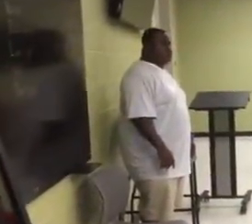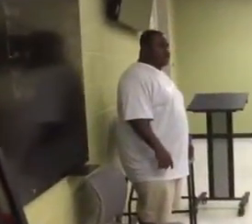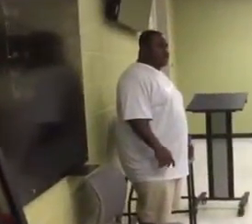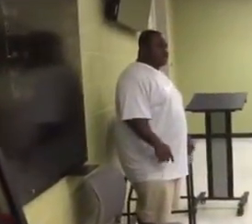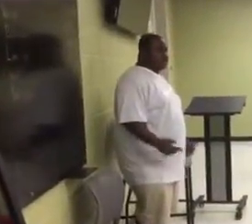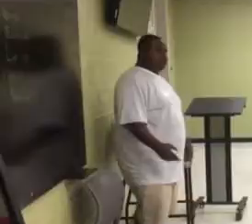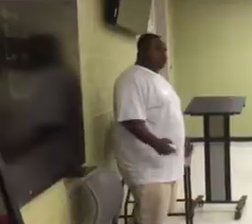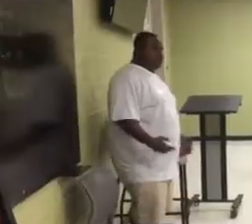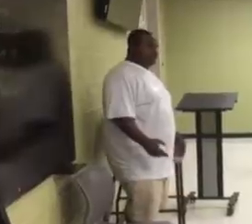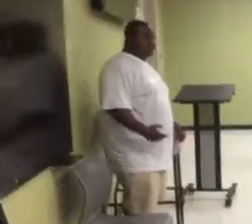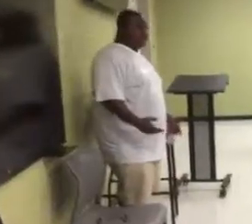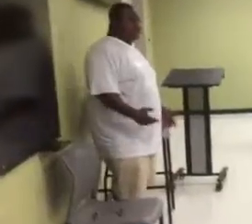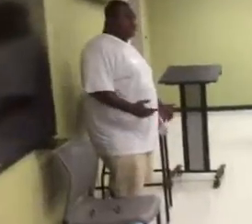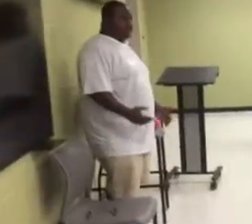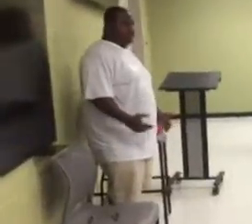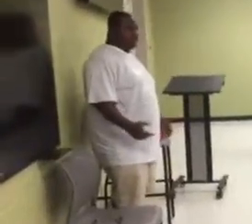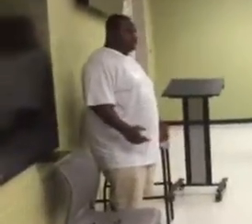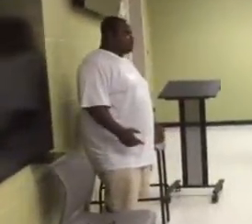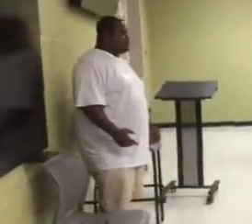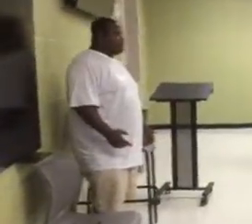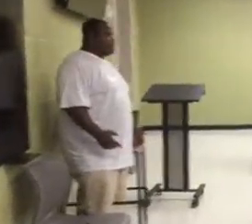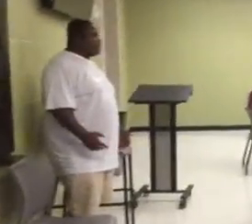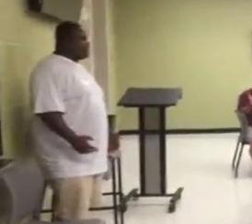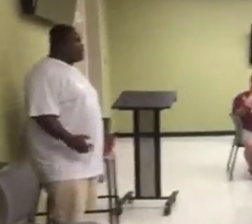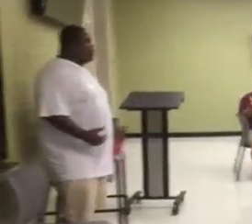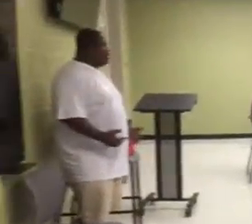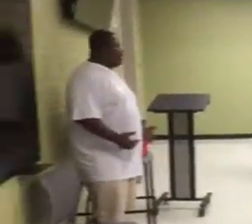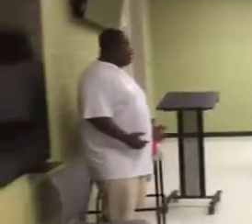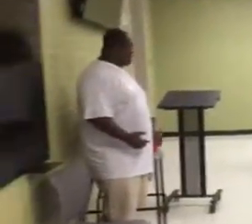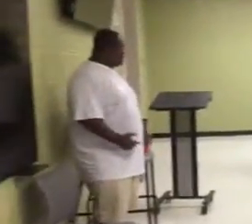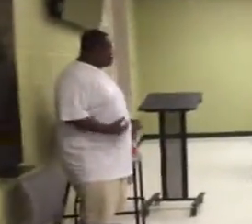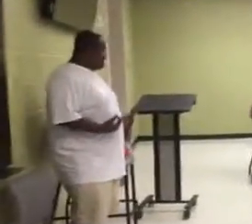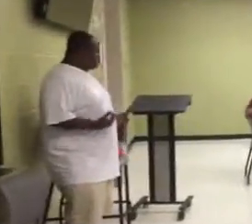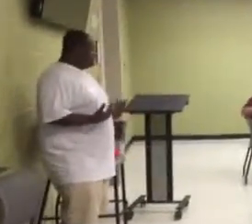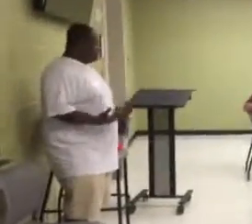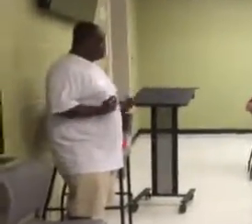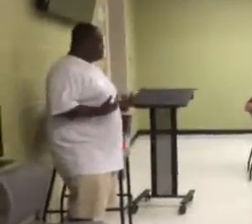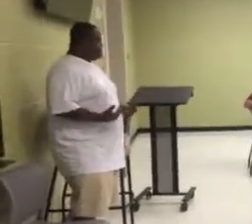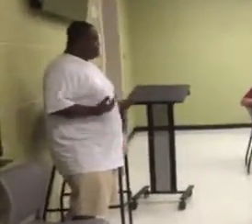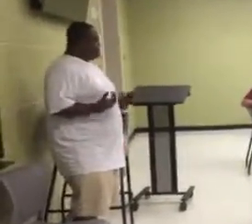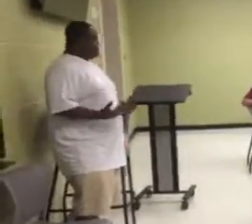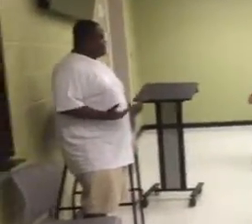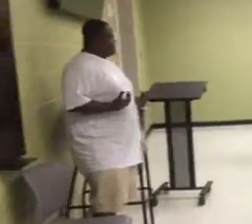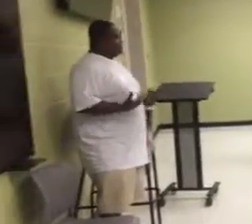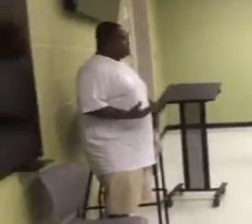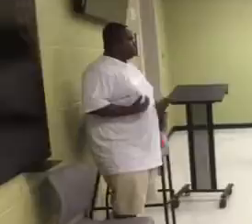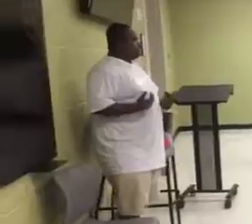Fire. Hey, just fire. Wait. Yeah, okay, wait. Oh.